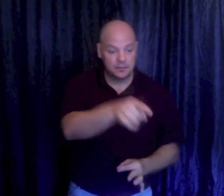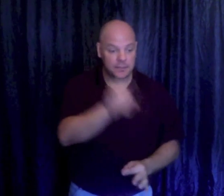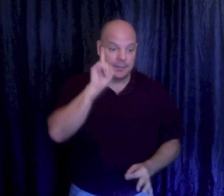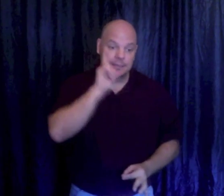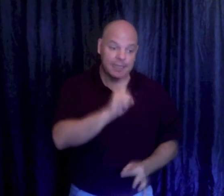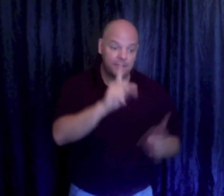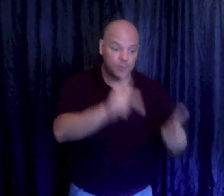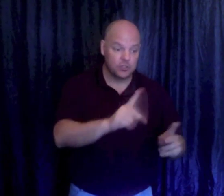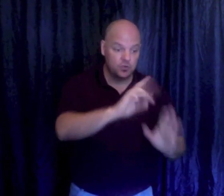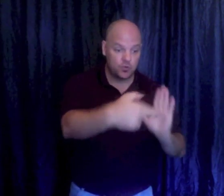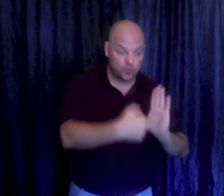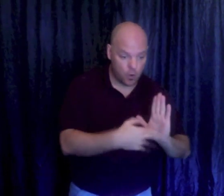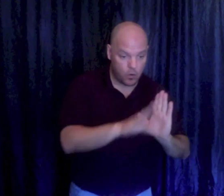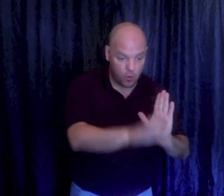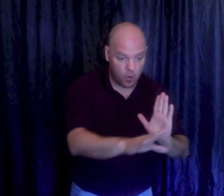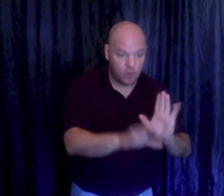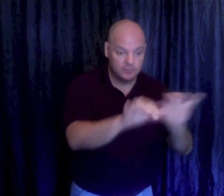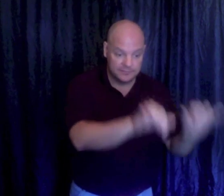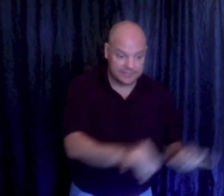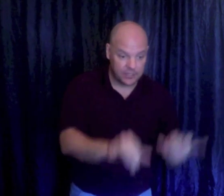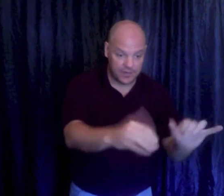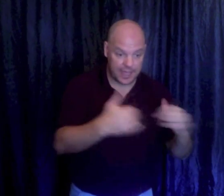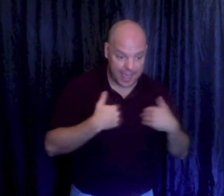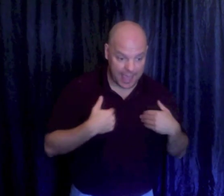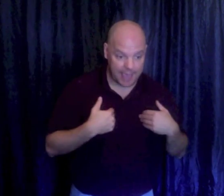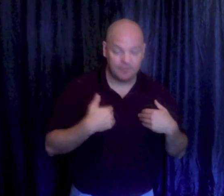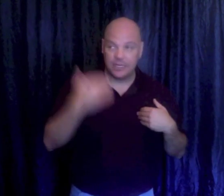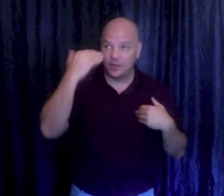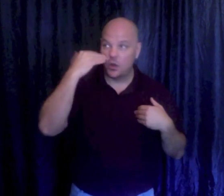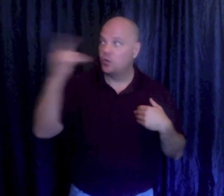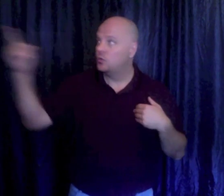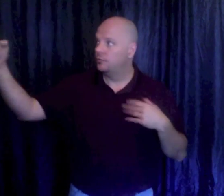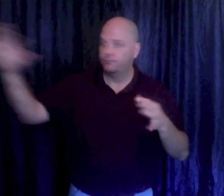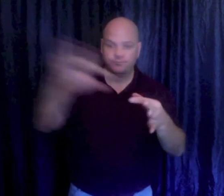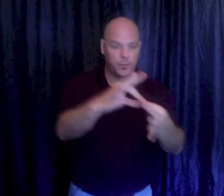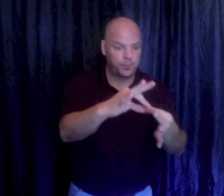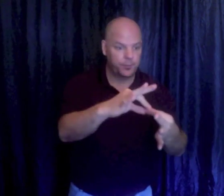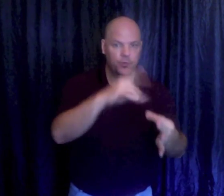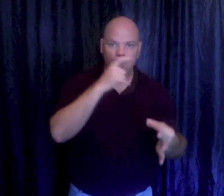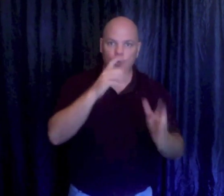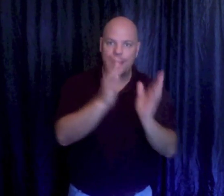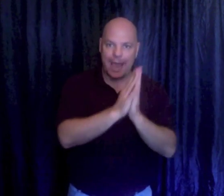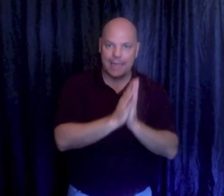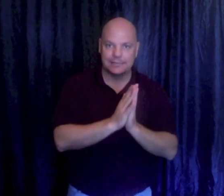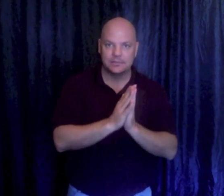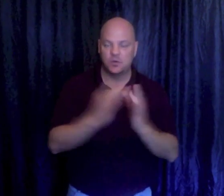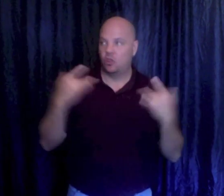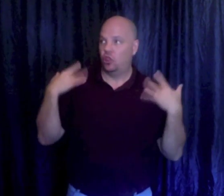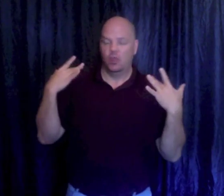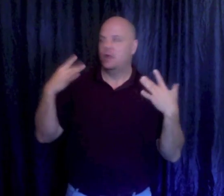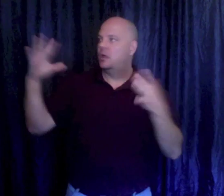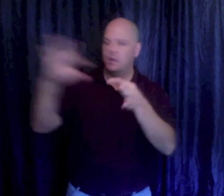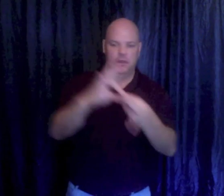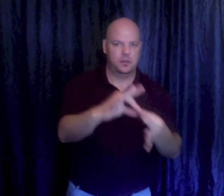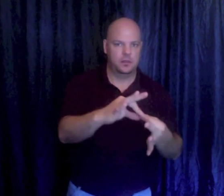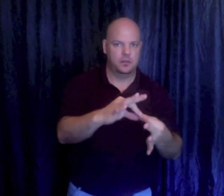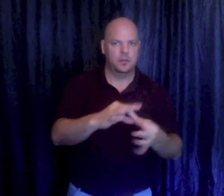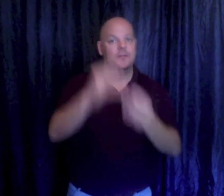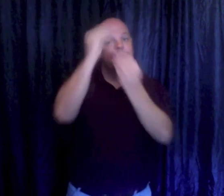this is their standards, this is what they do, then they know who to ask. It's a question of finding out who to ask. The information is a way to be helpful